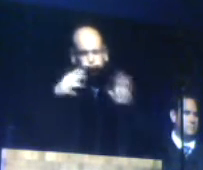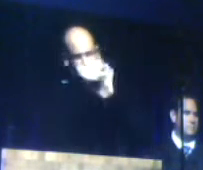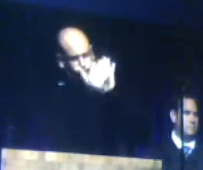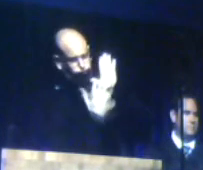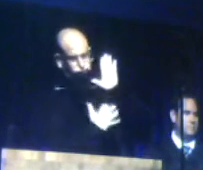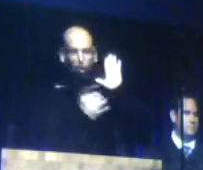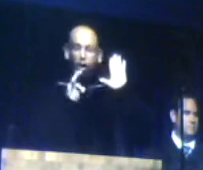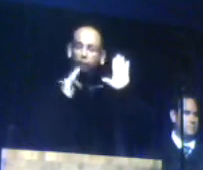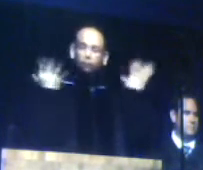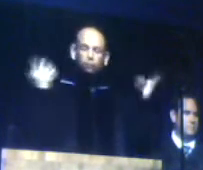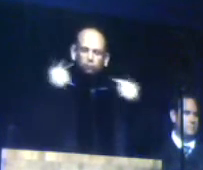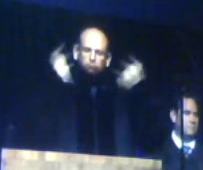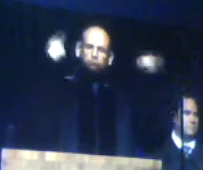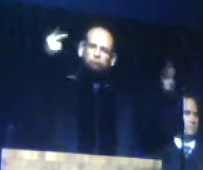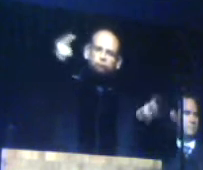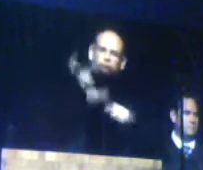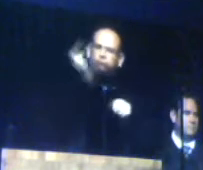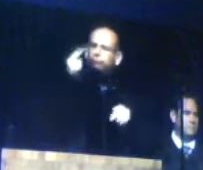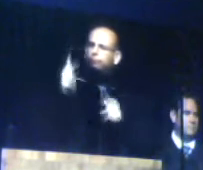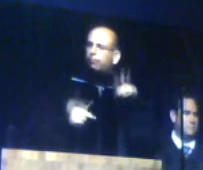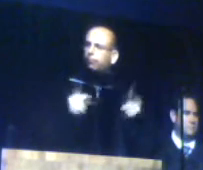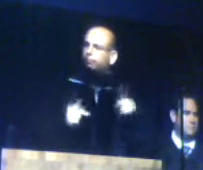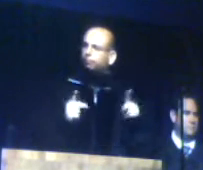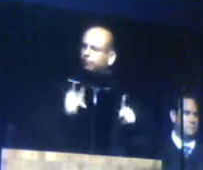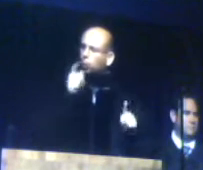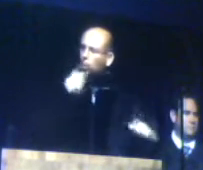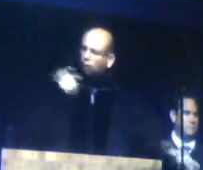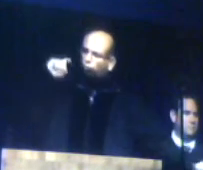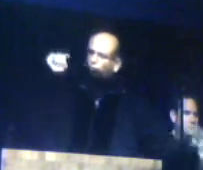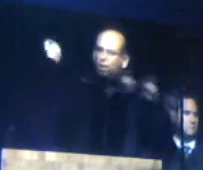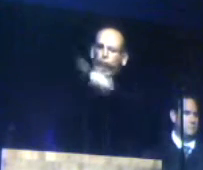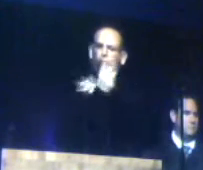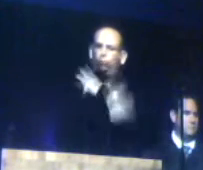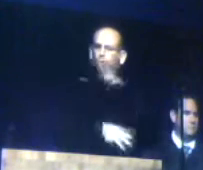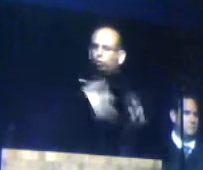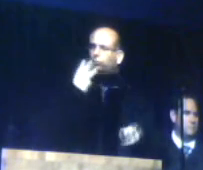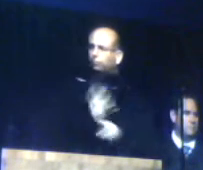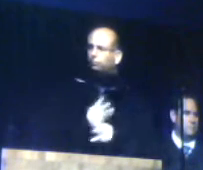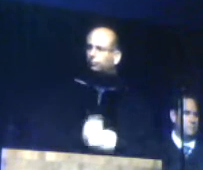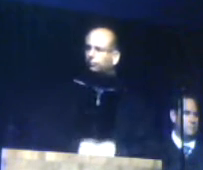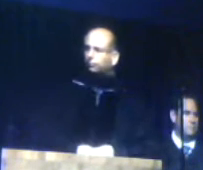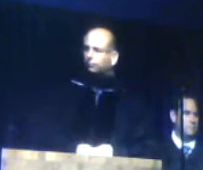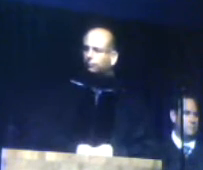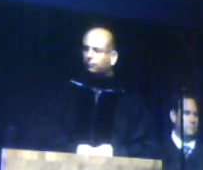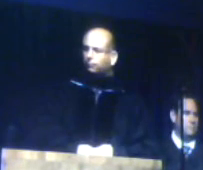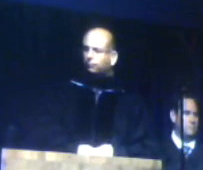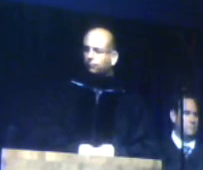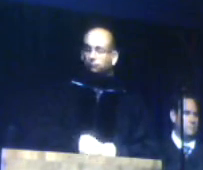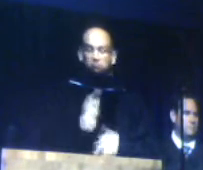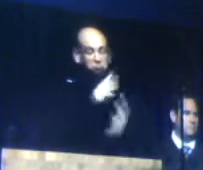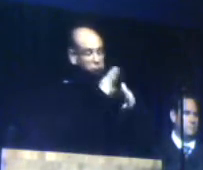through the annals of history, there has been successful people who have changed the world.